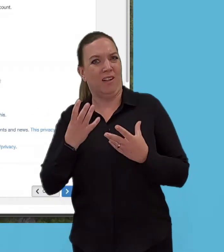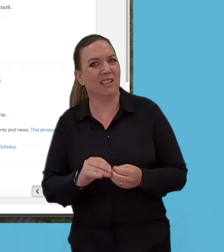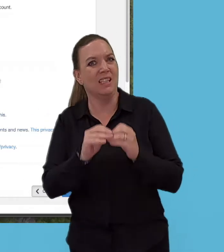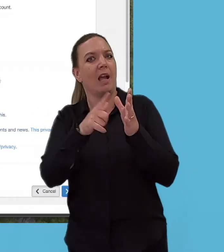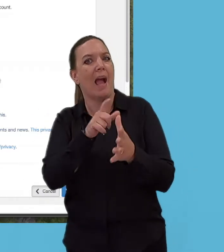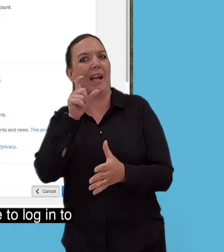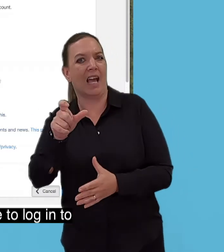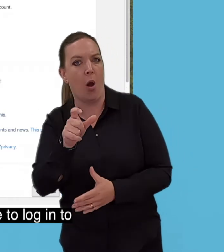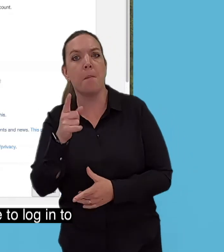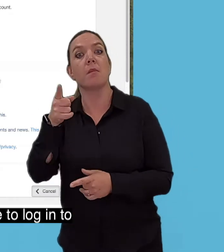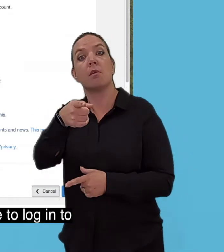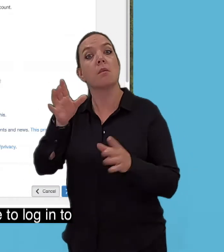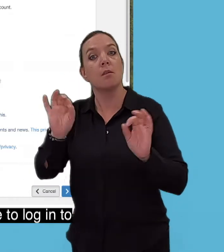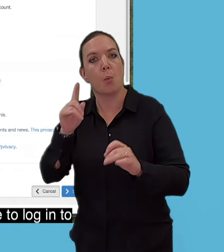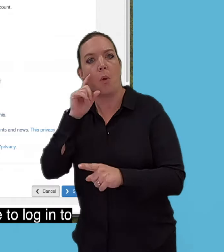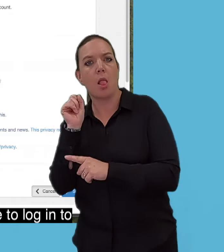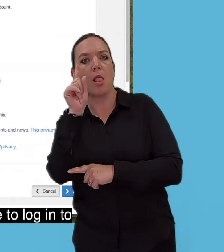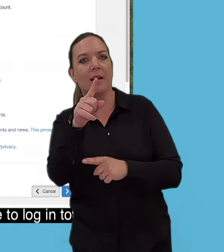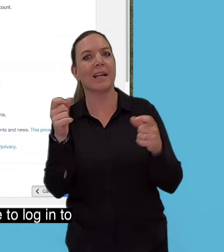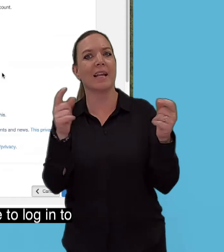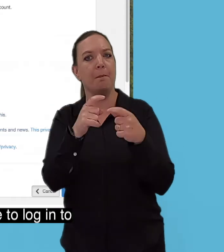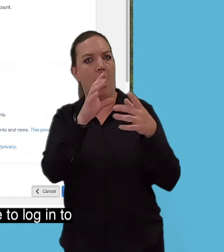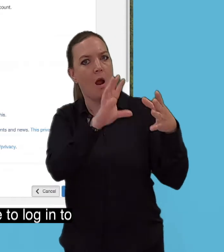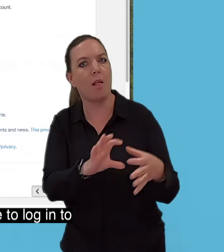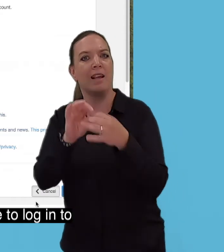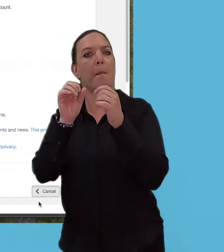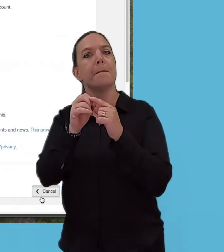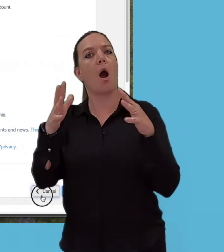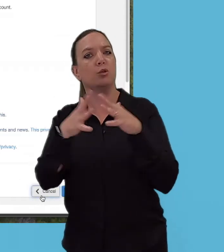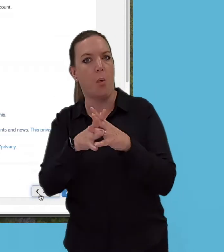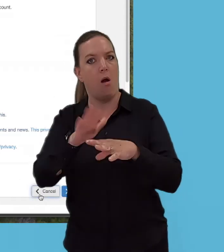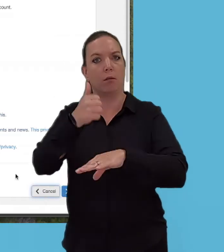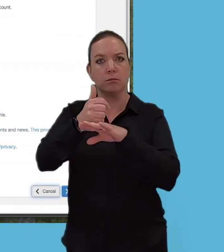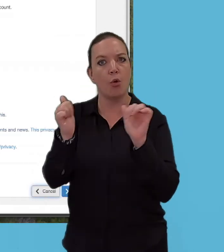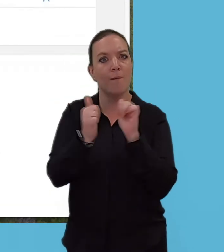account. Once you have this, you'll be able to log in to My Birkbeck.